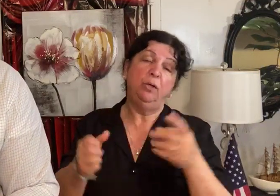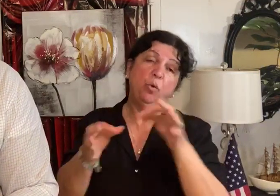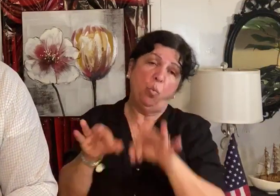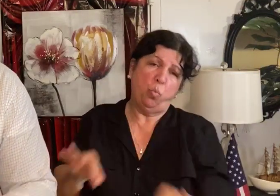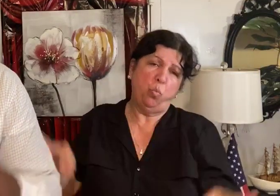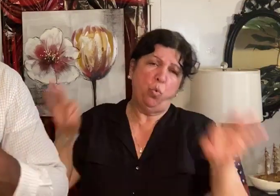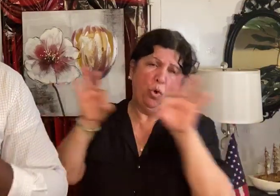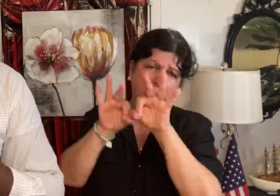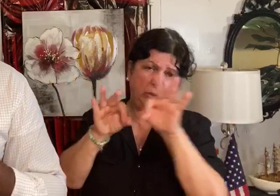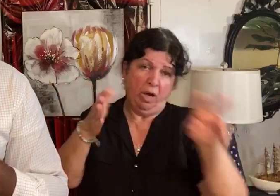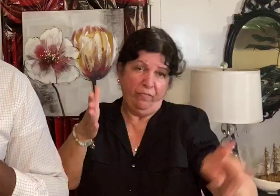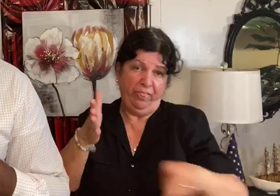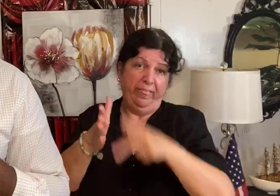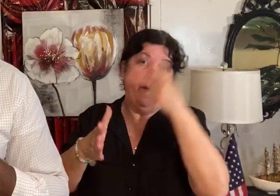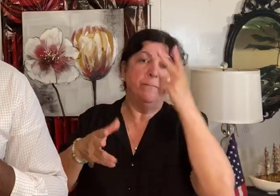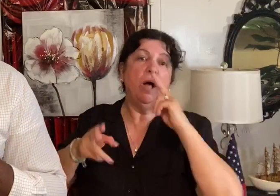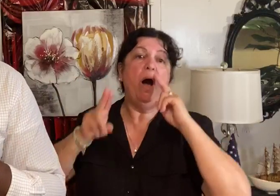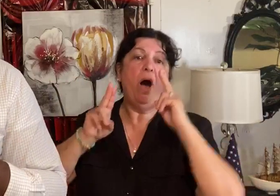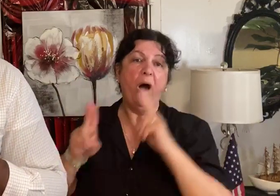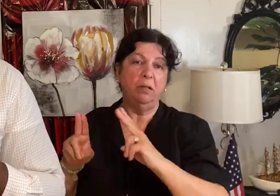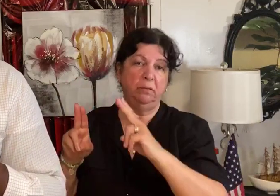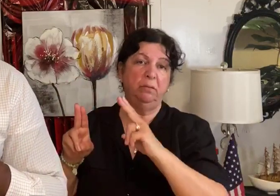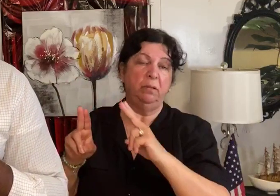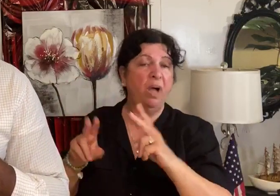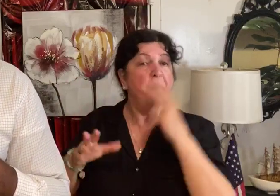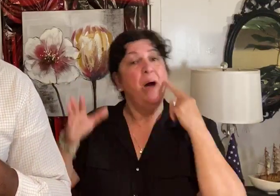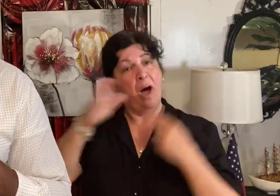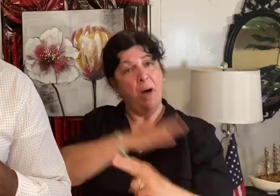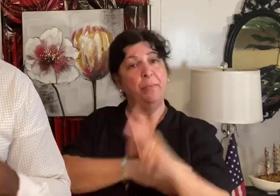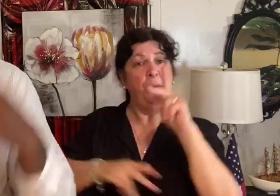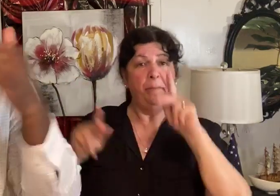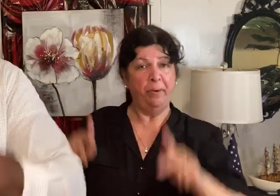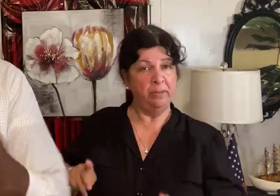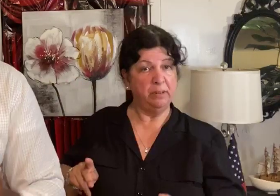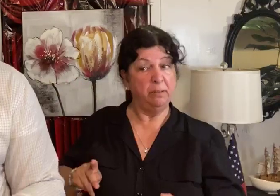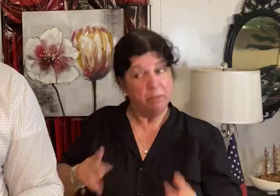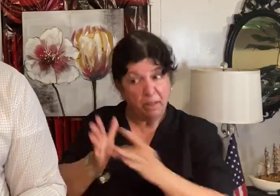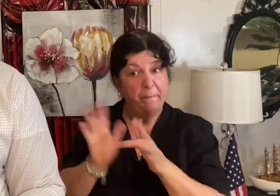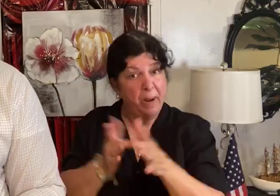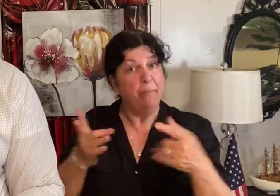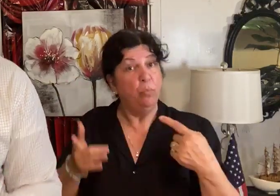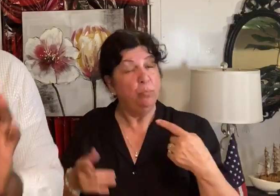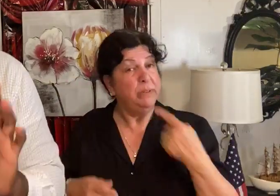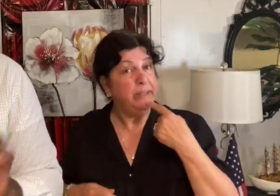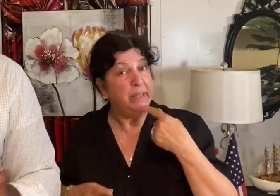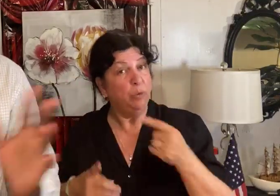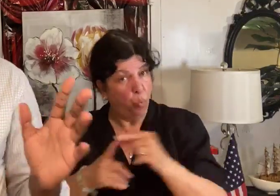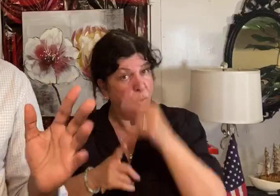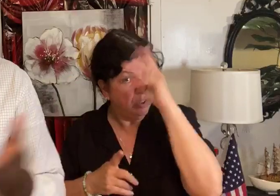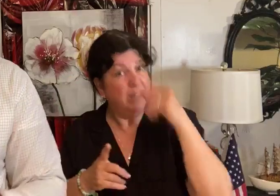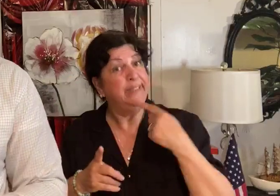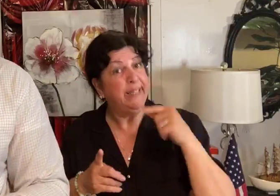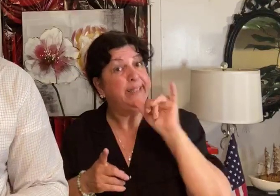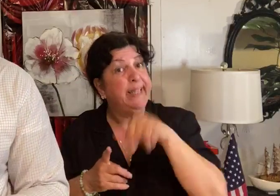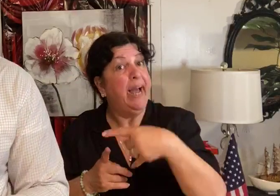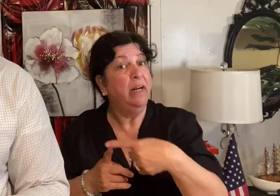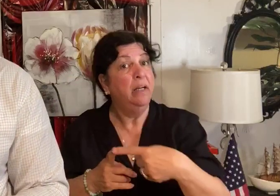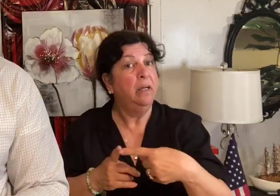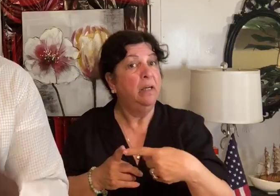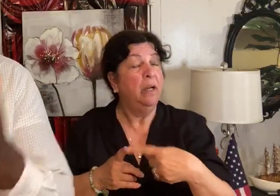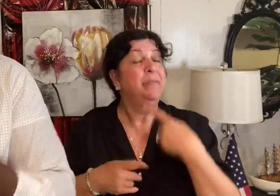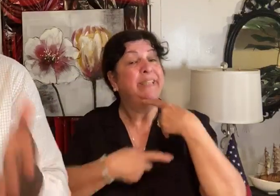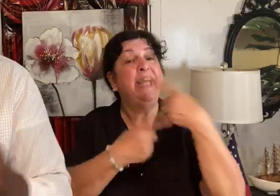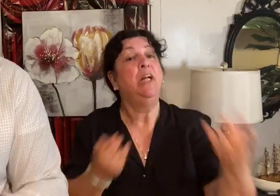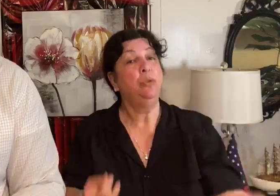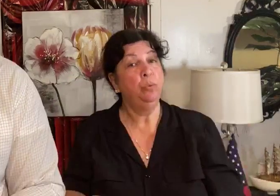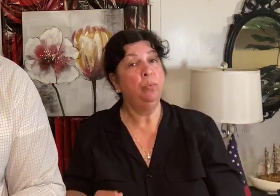of double honor. I'm a humble person. I would not have said that, but that's what the Word of God says. I just have to